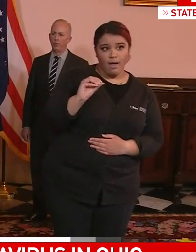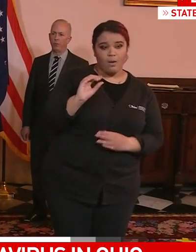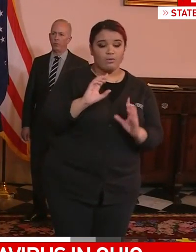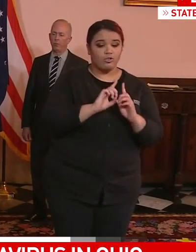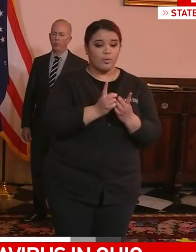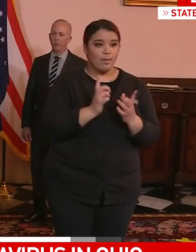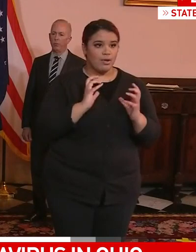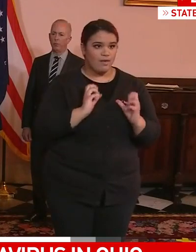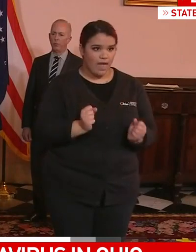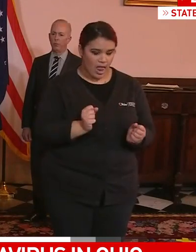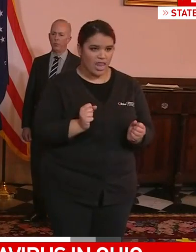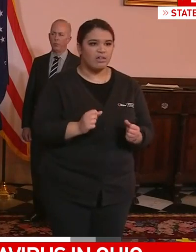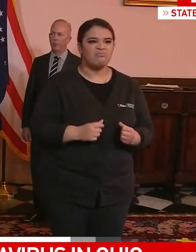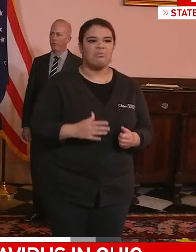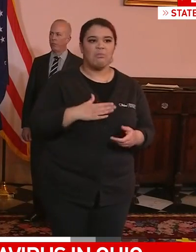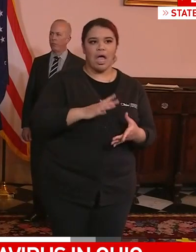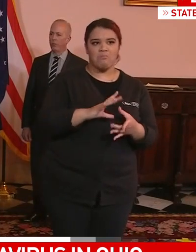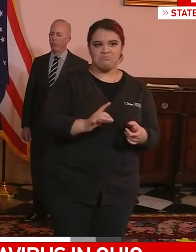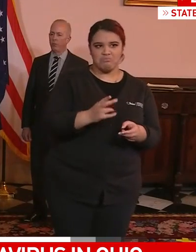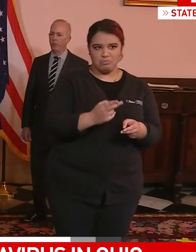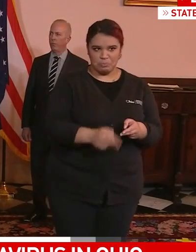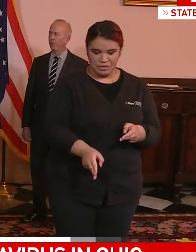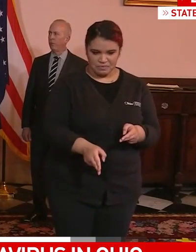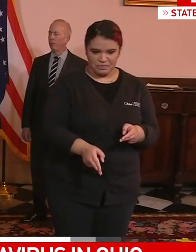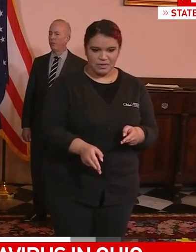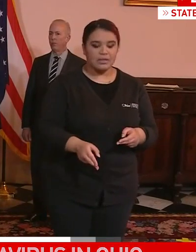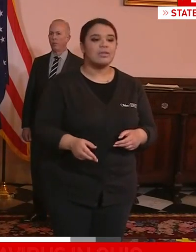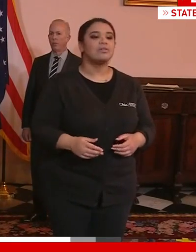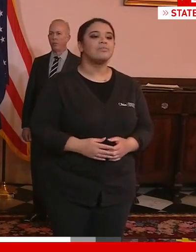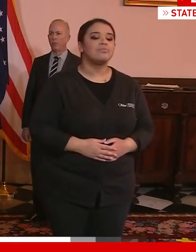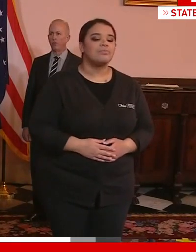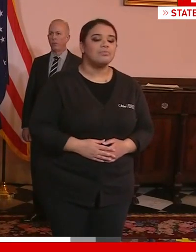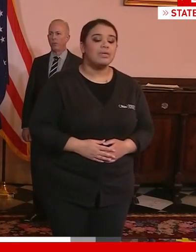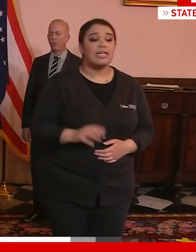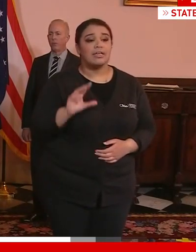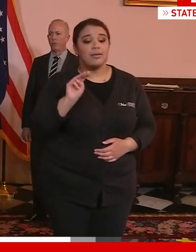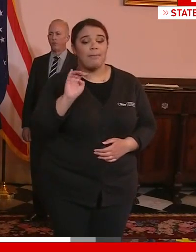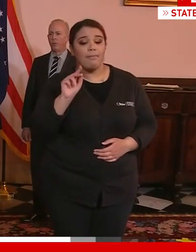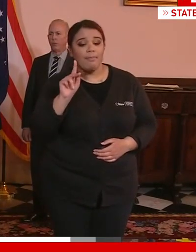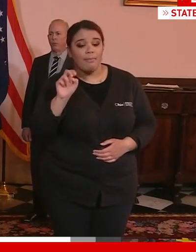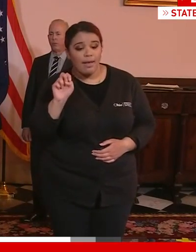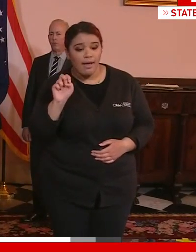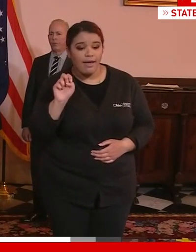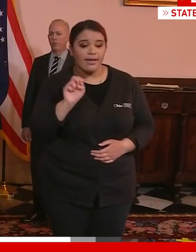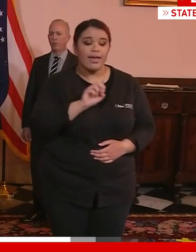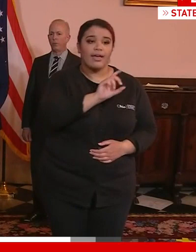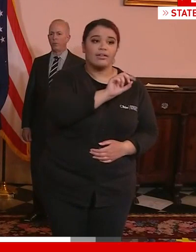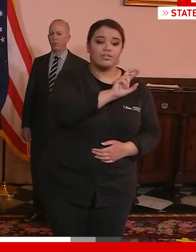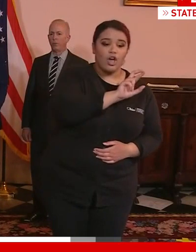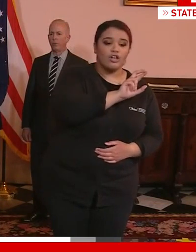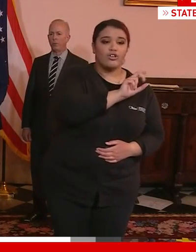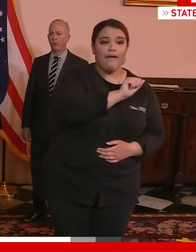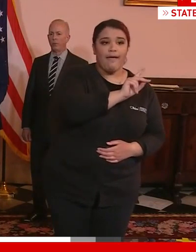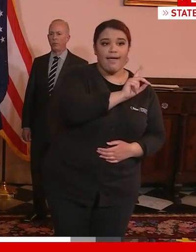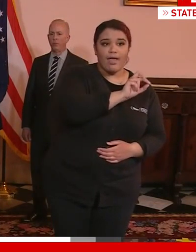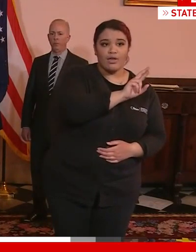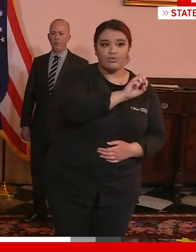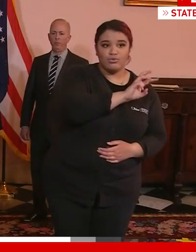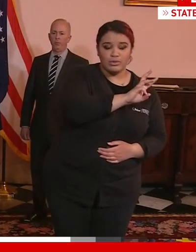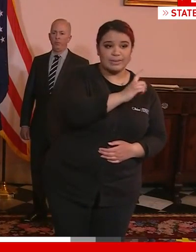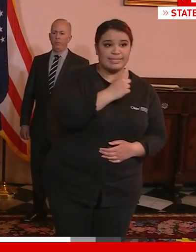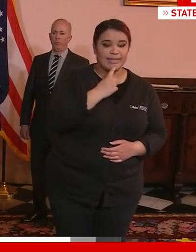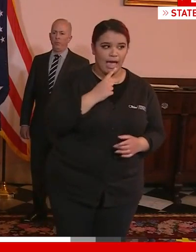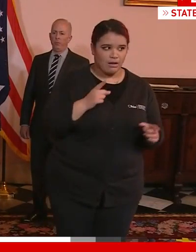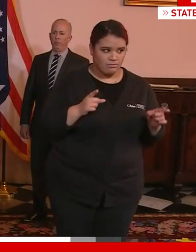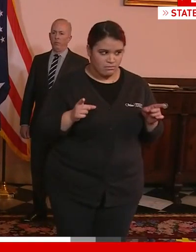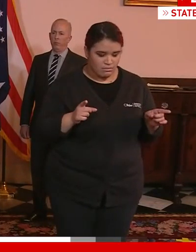what Mike Abrams have talked about in terms of steps that are in place in order to maintain the surge that we anticipate seeing, it's important